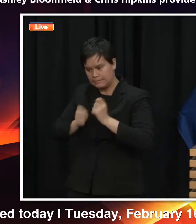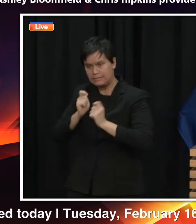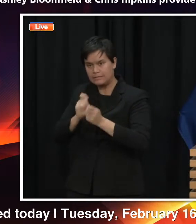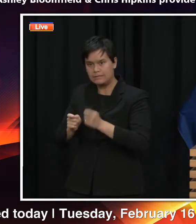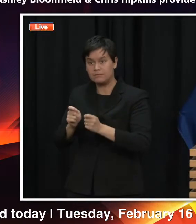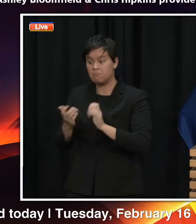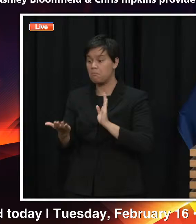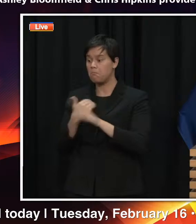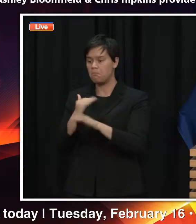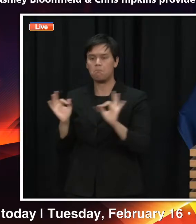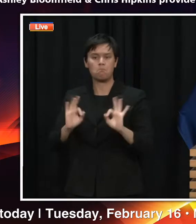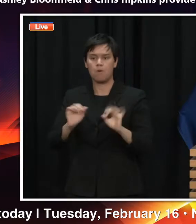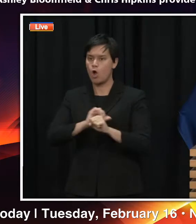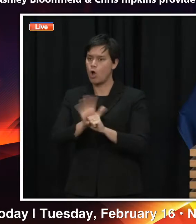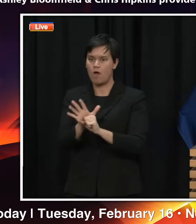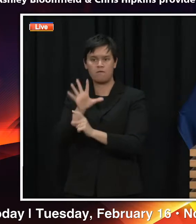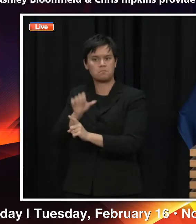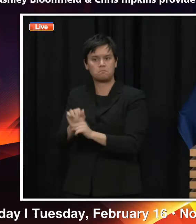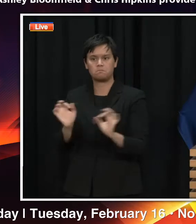important testing from Monday.